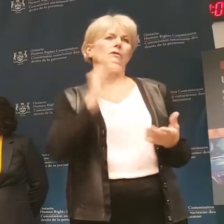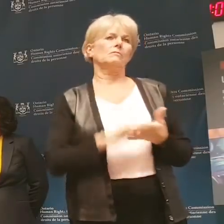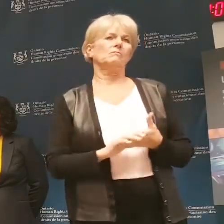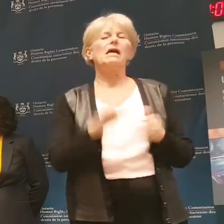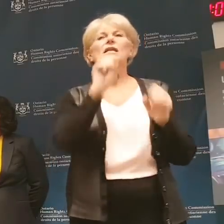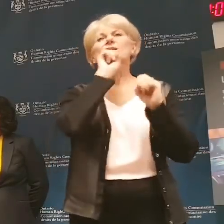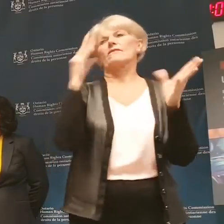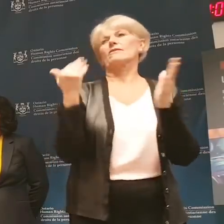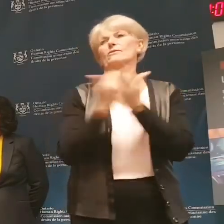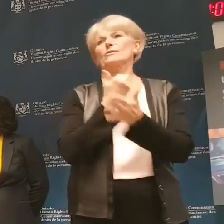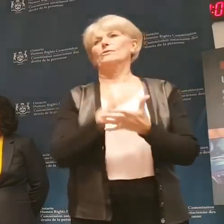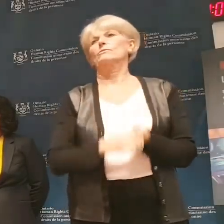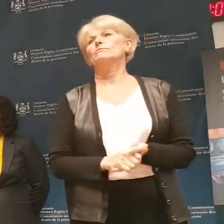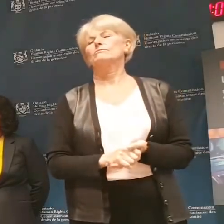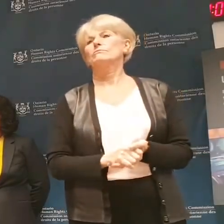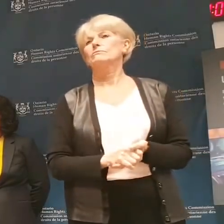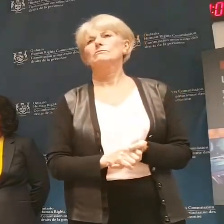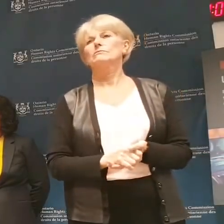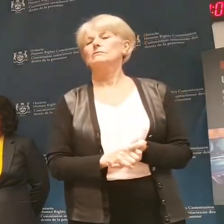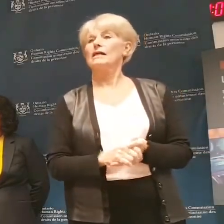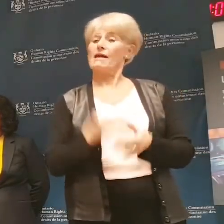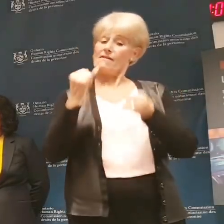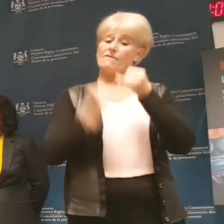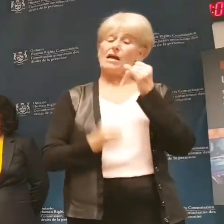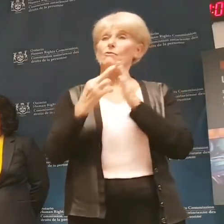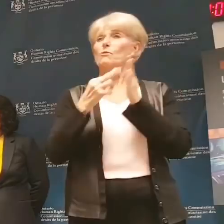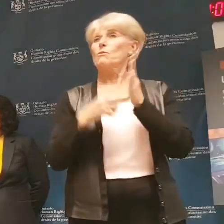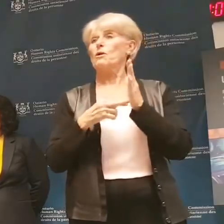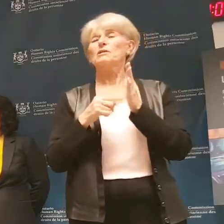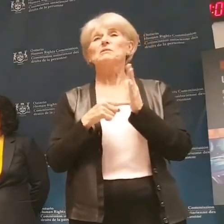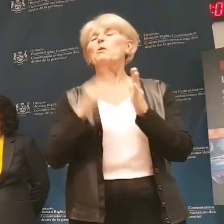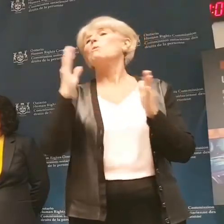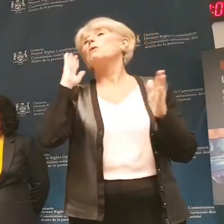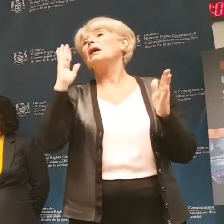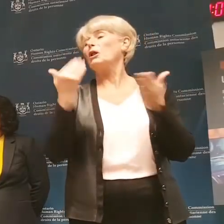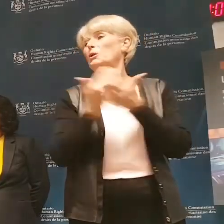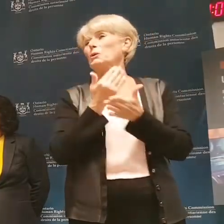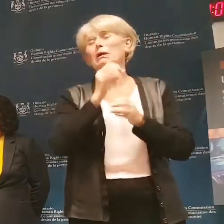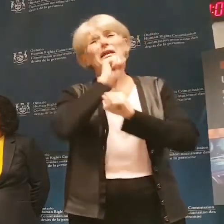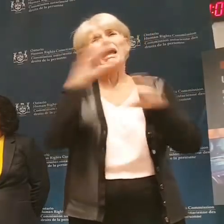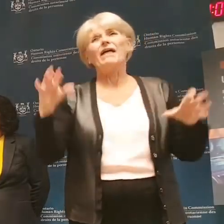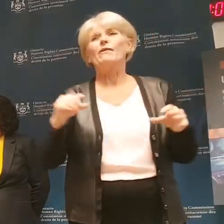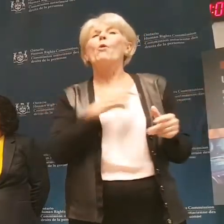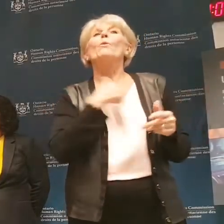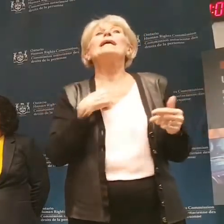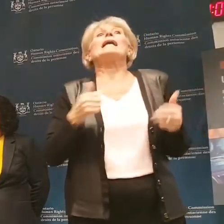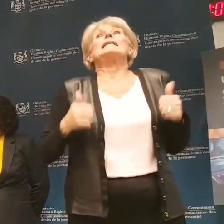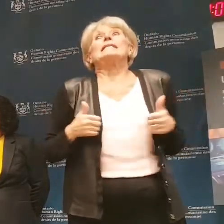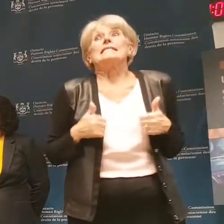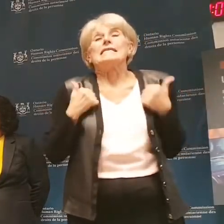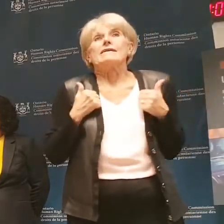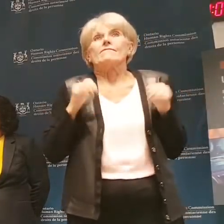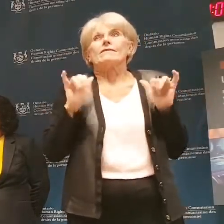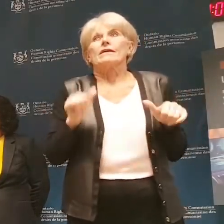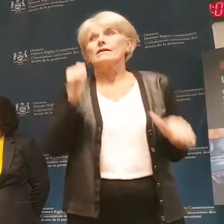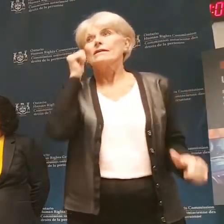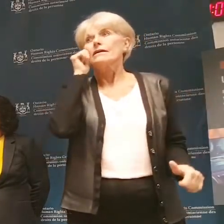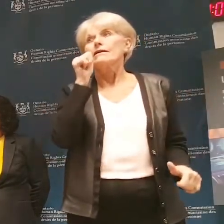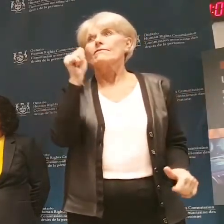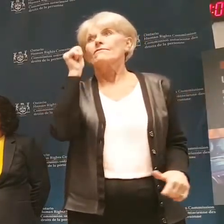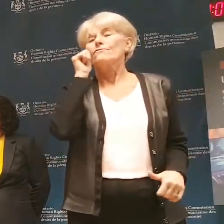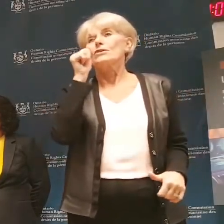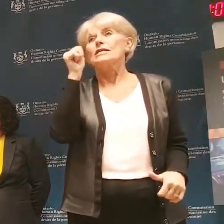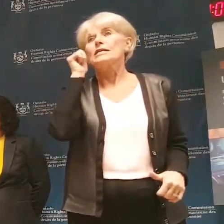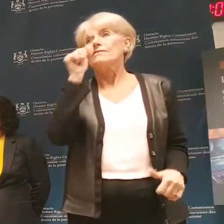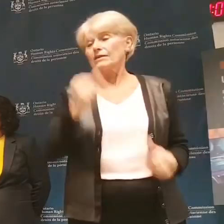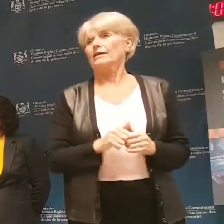not new. And not, the final report won't be new. We live this every day,